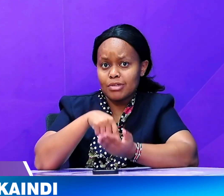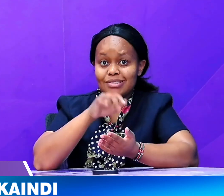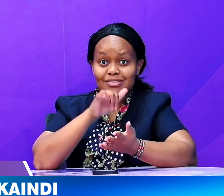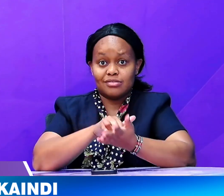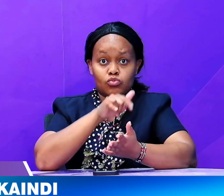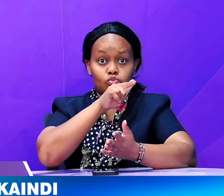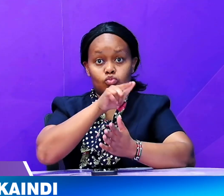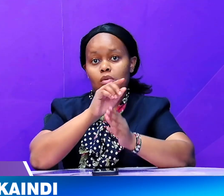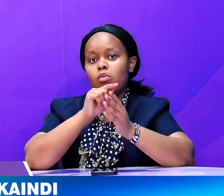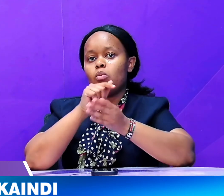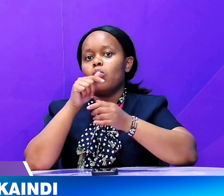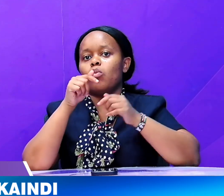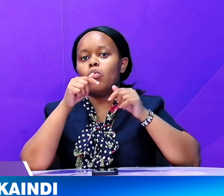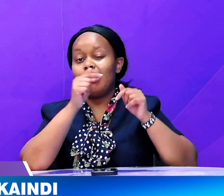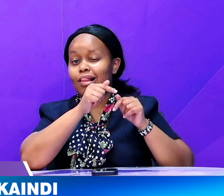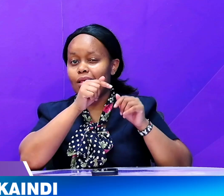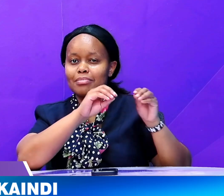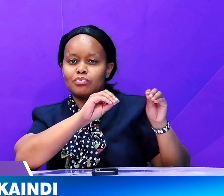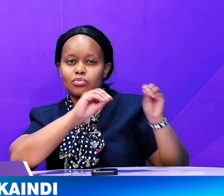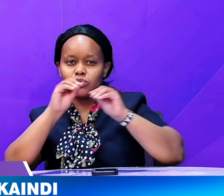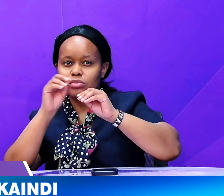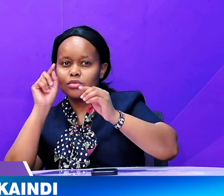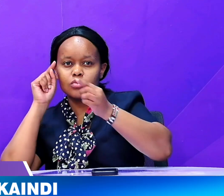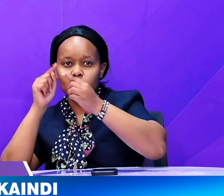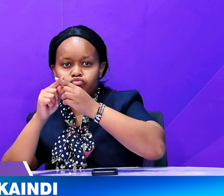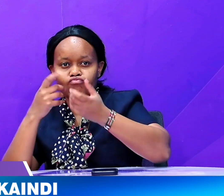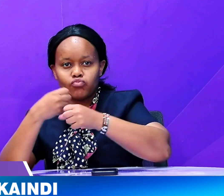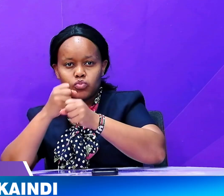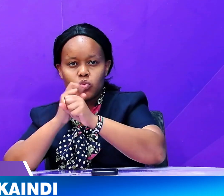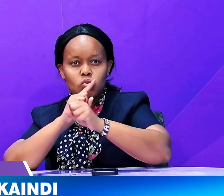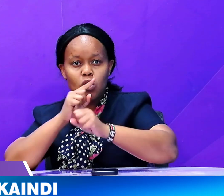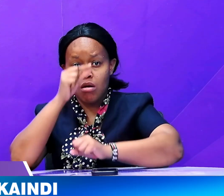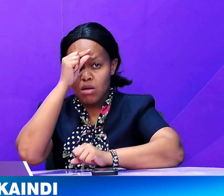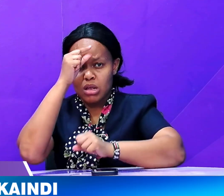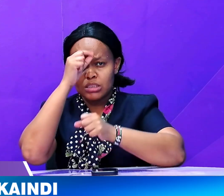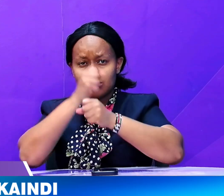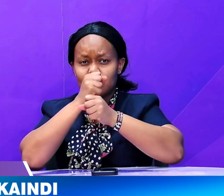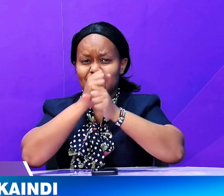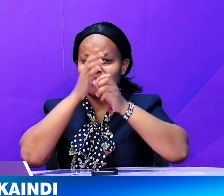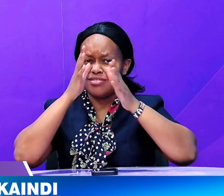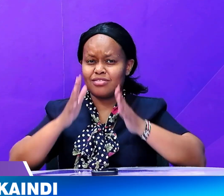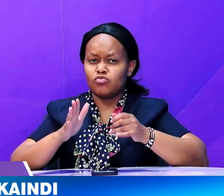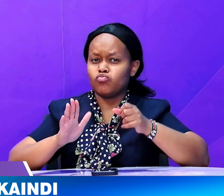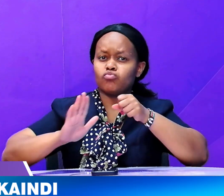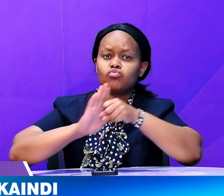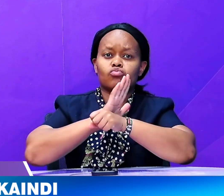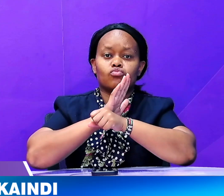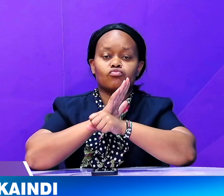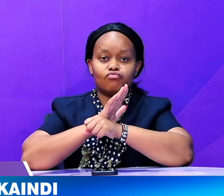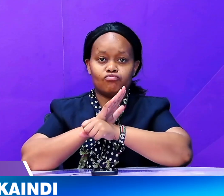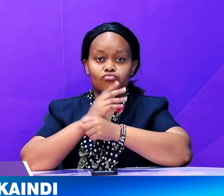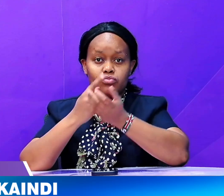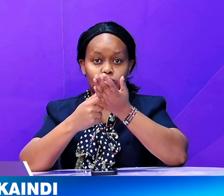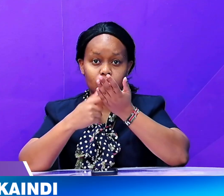his move aims to ensure government workers are fully dedicated to their duties and